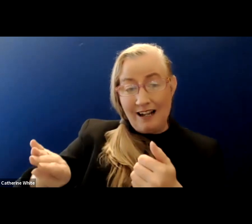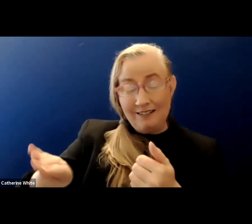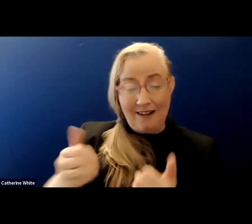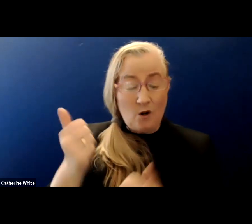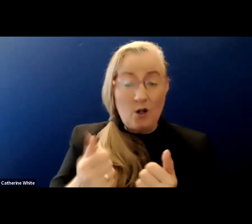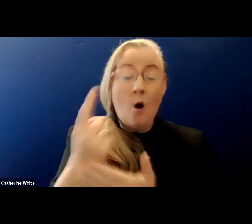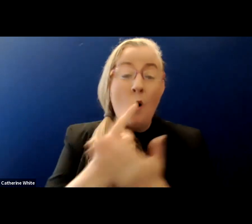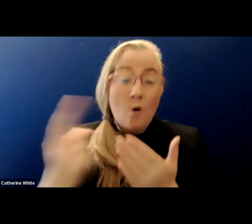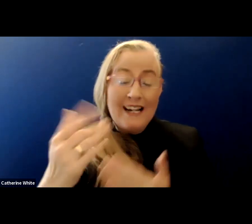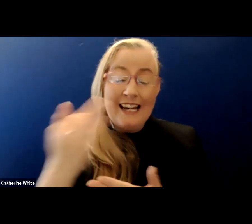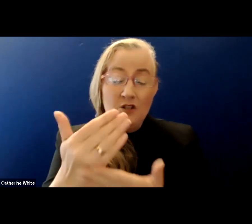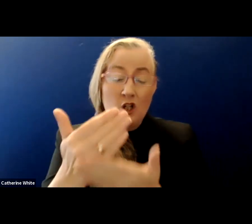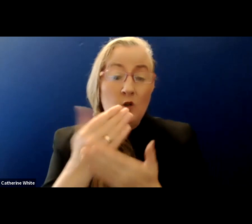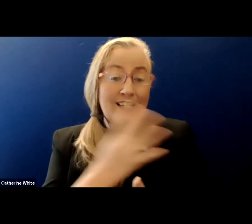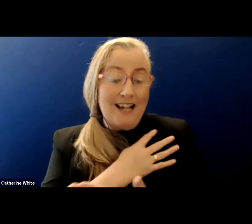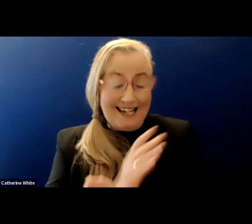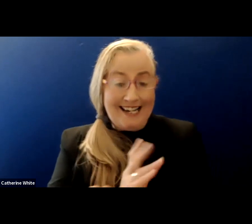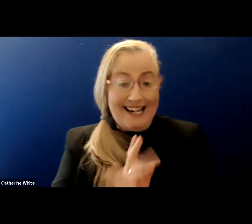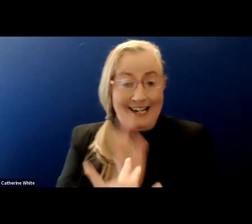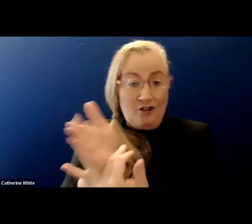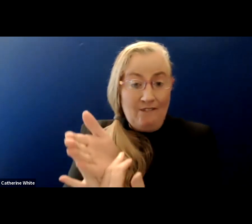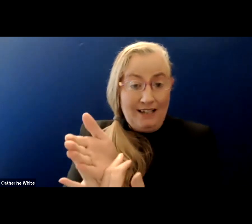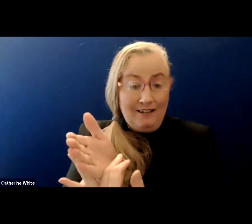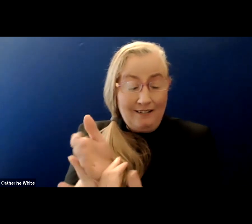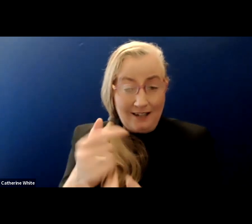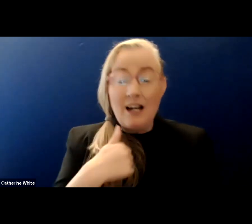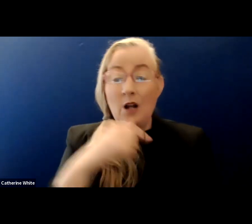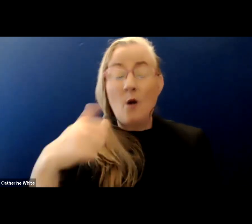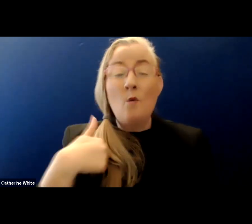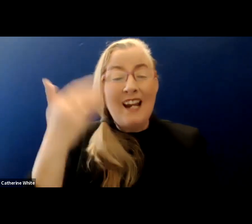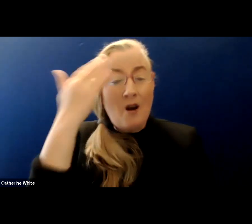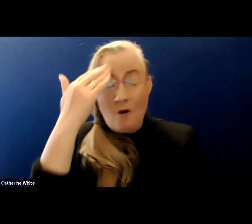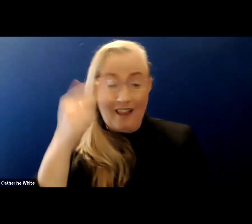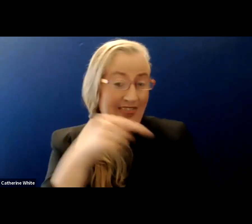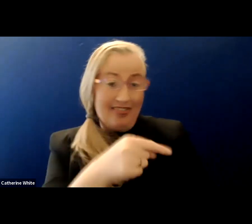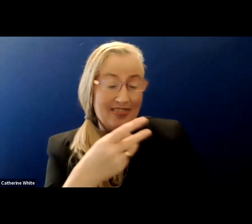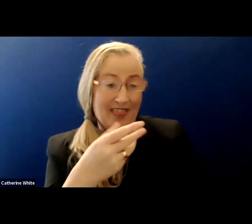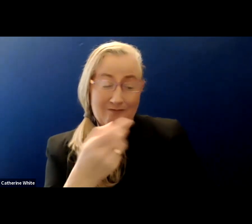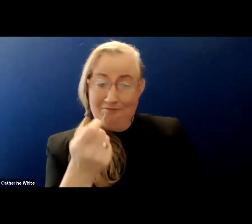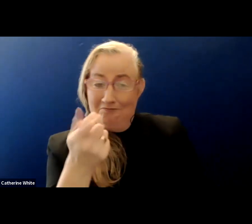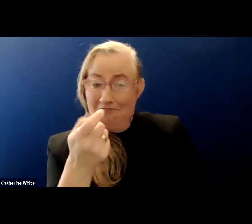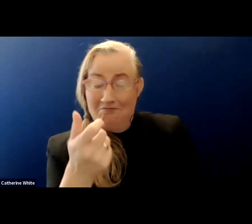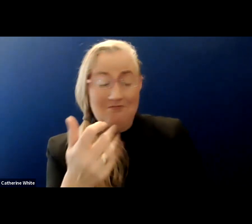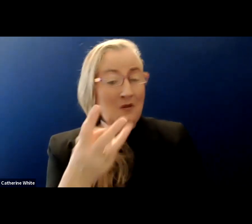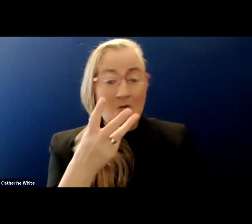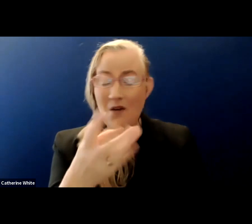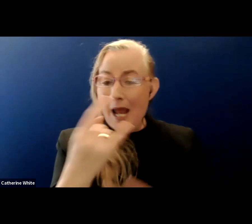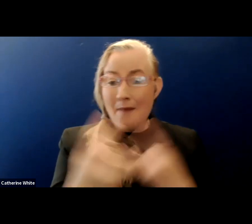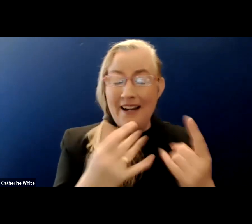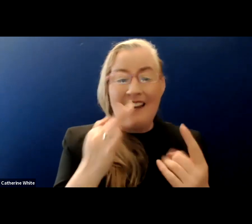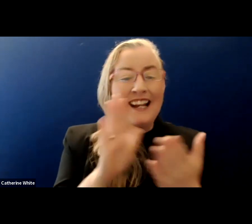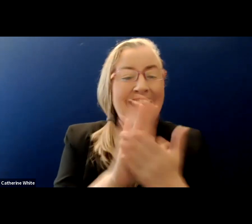the Security Council is intervening. We know the low likelihood of that happening if it runs up against one of the